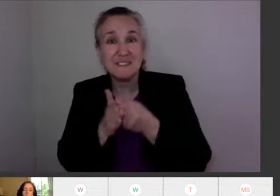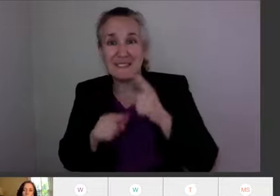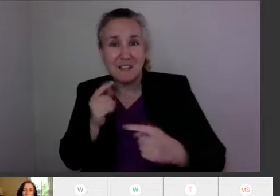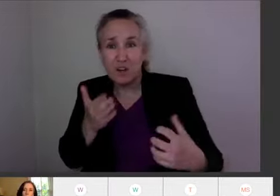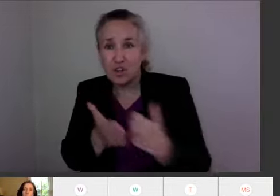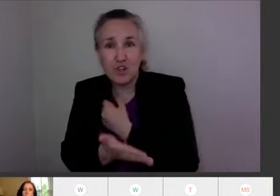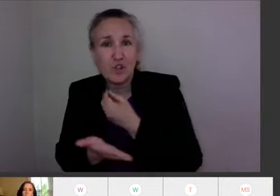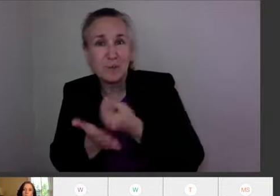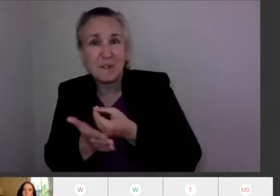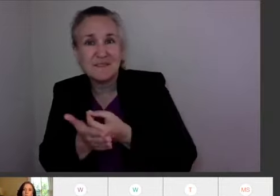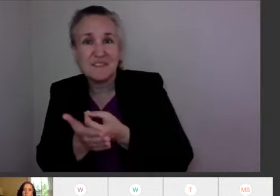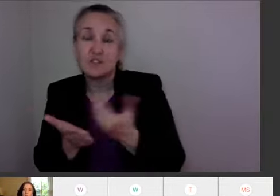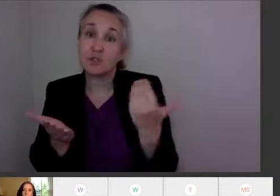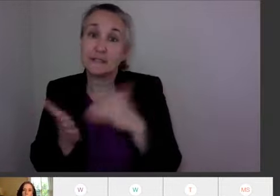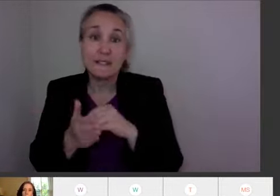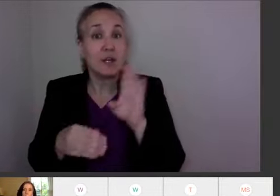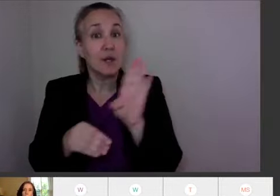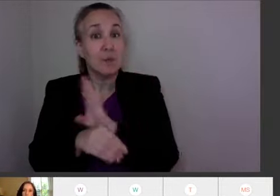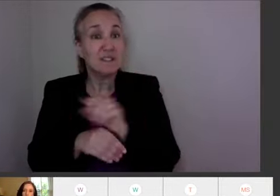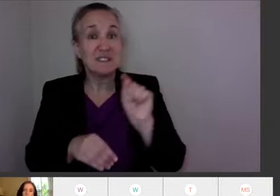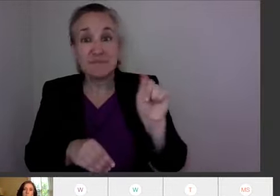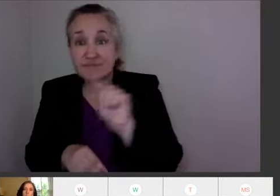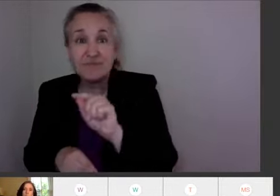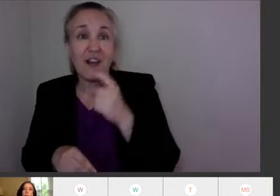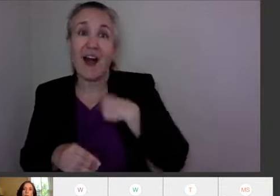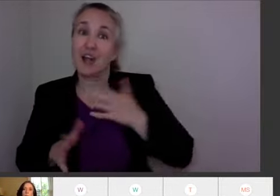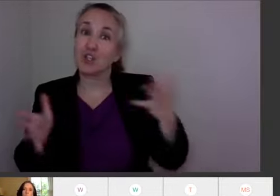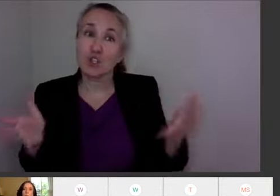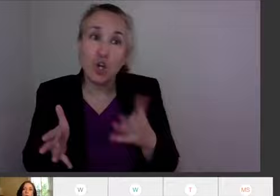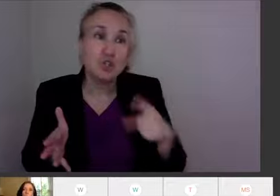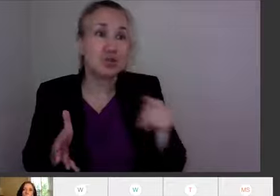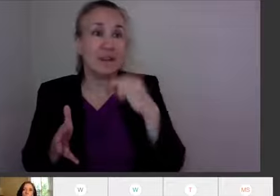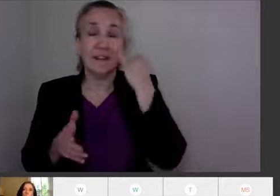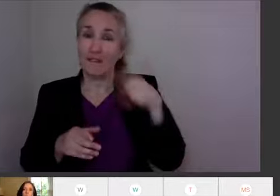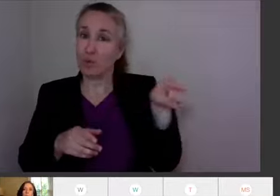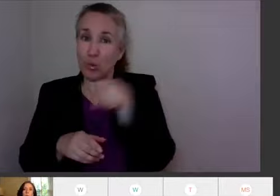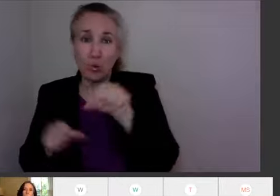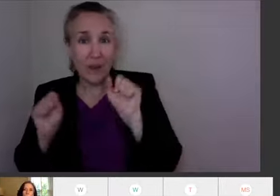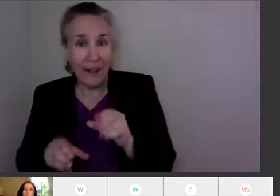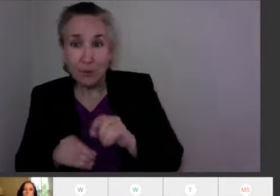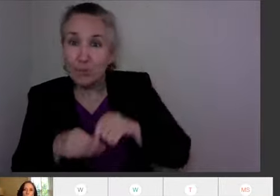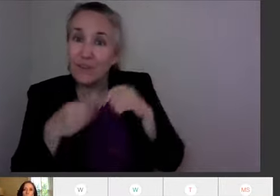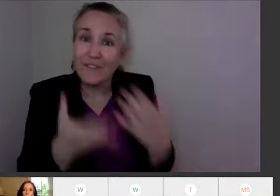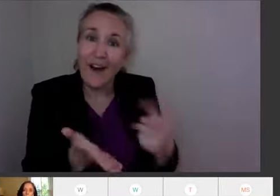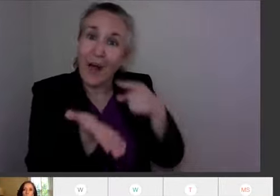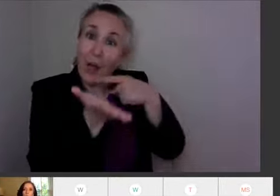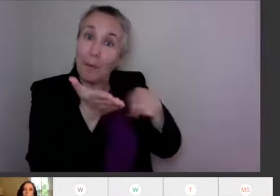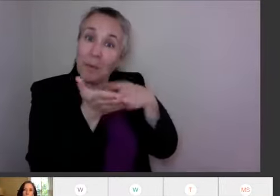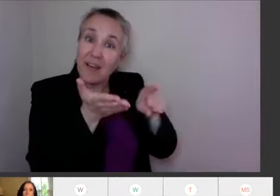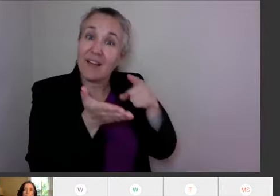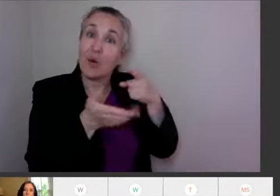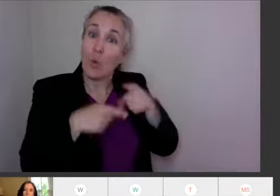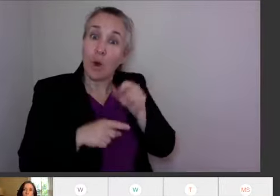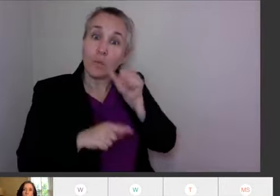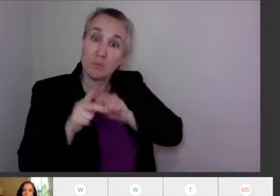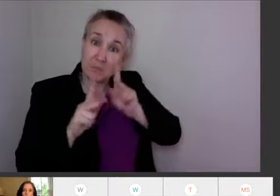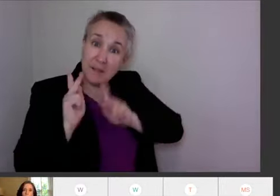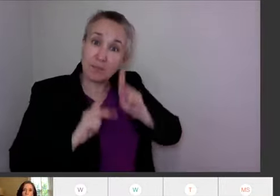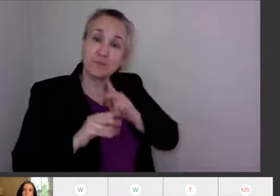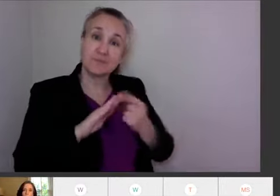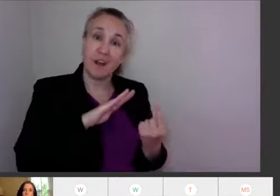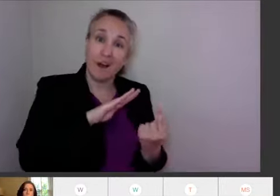urge businesses, if there is any way possible that they can provide pay while people are in isolation